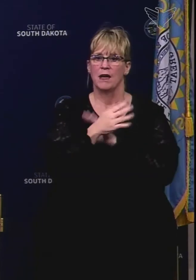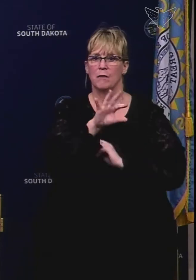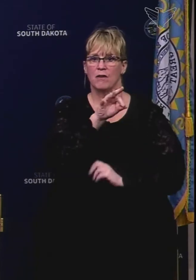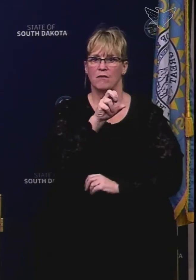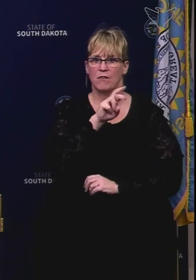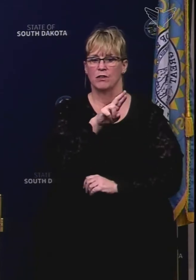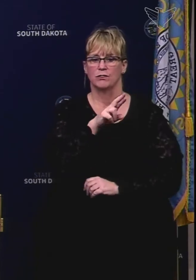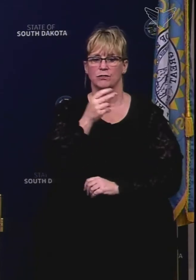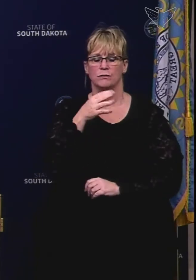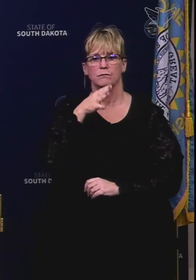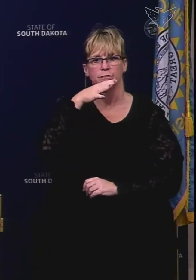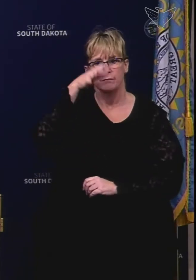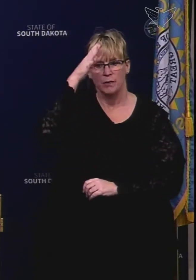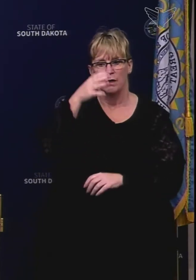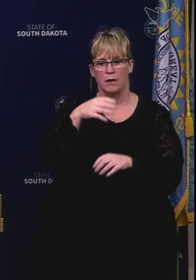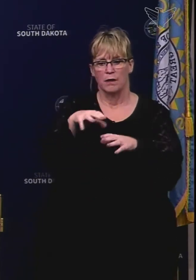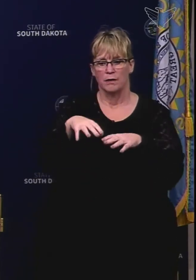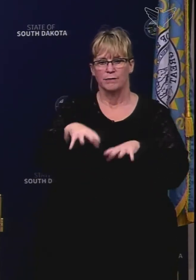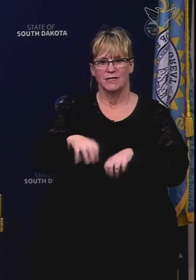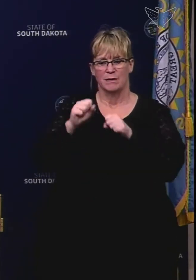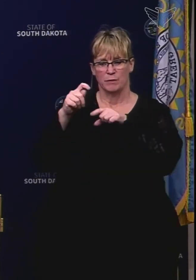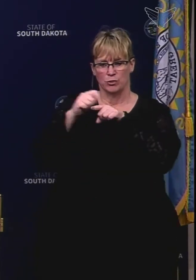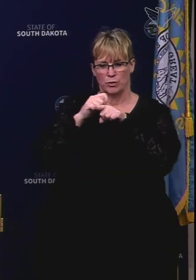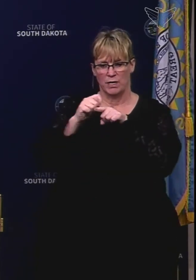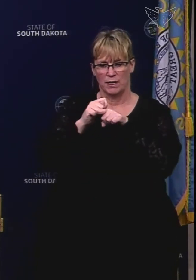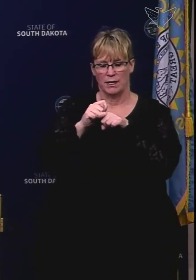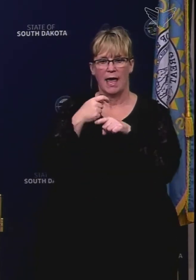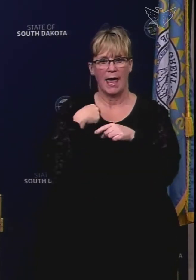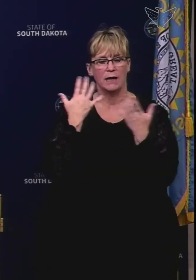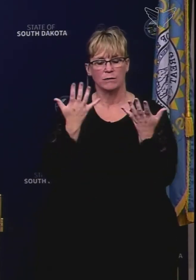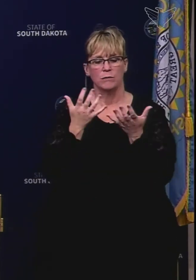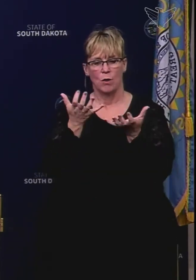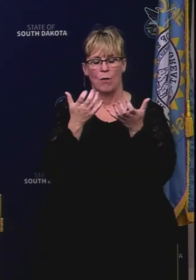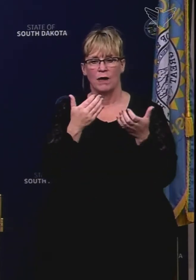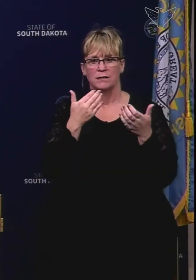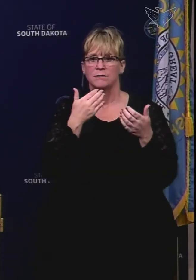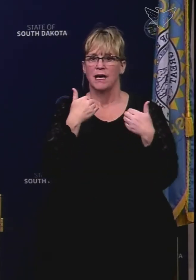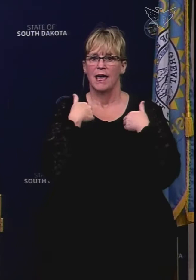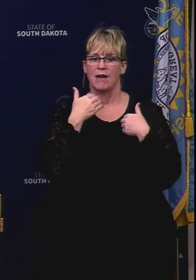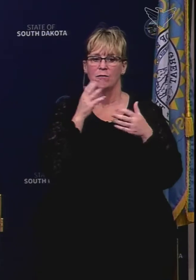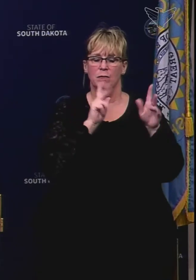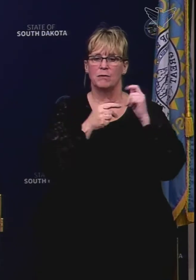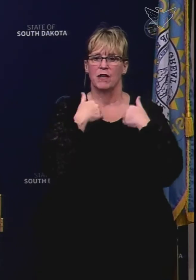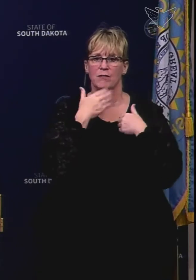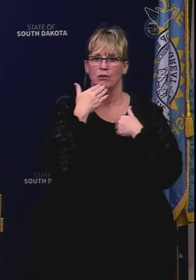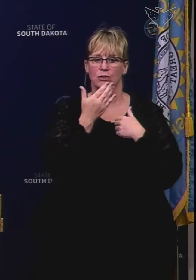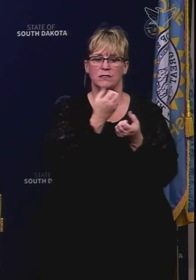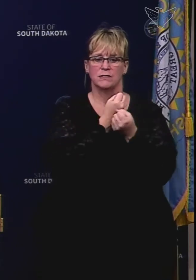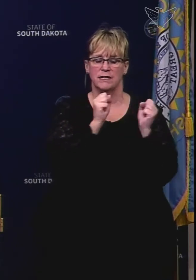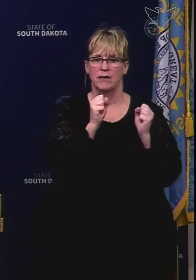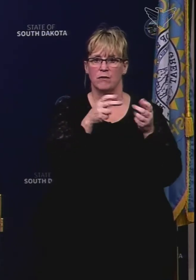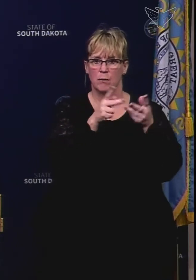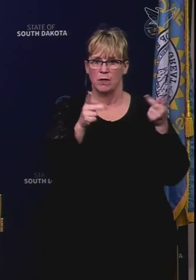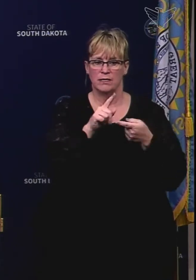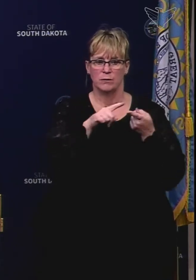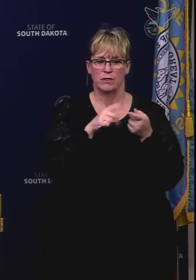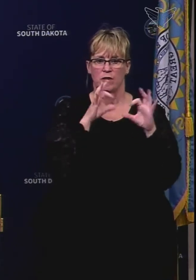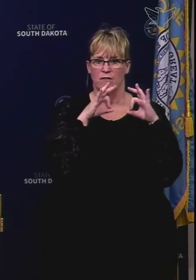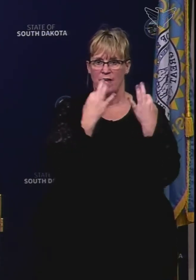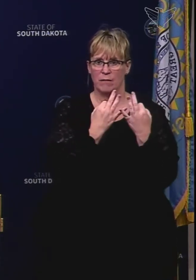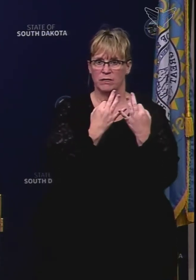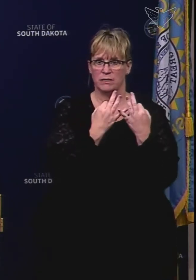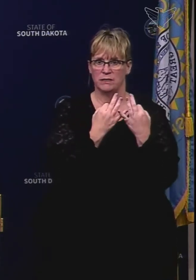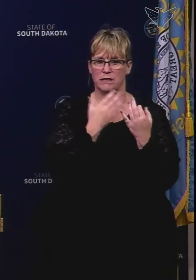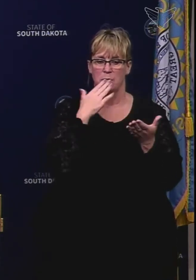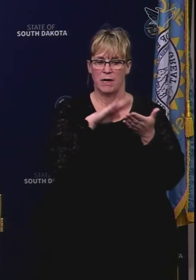parents, to undergo the training, and it's always good to draw attention to those that need a safe place to go when their family is in crisis. So if